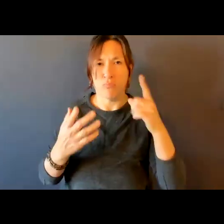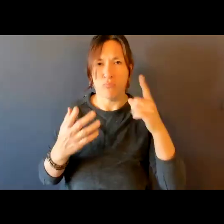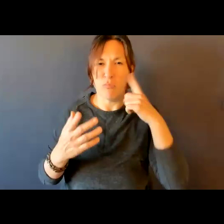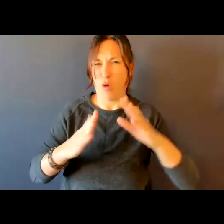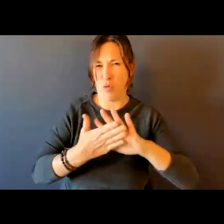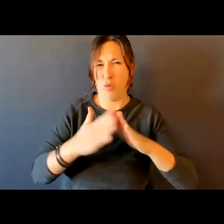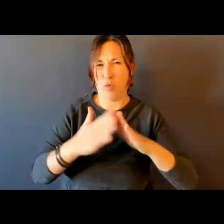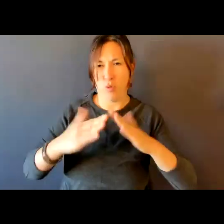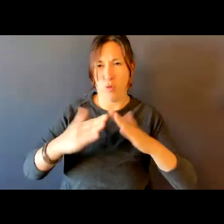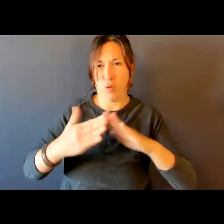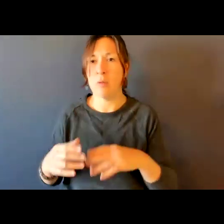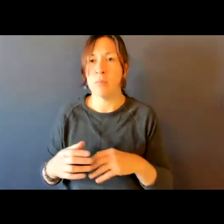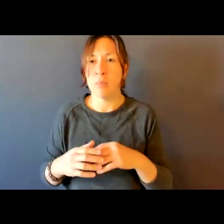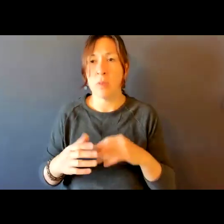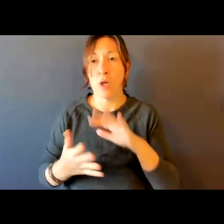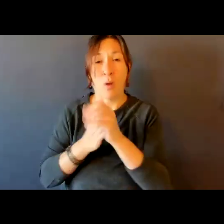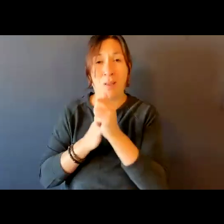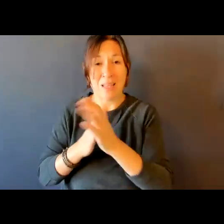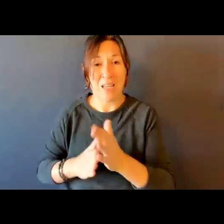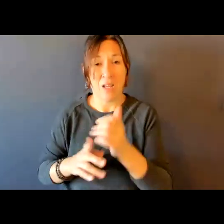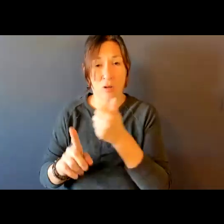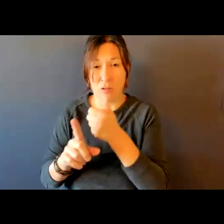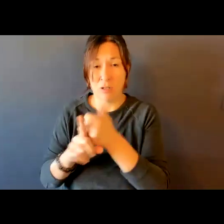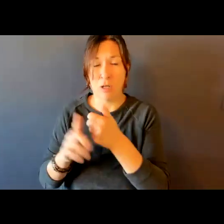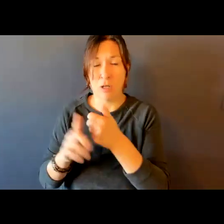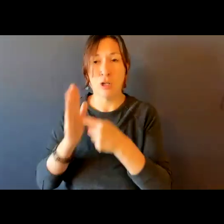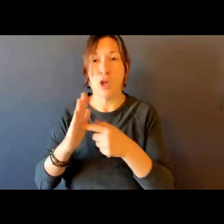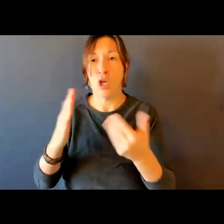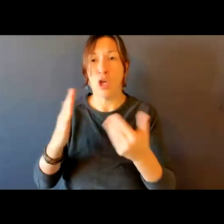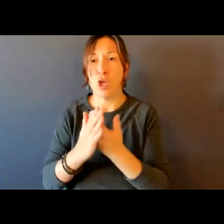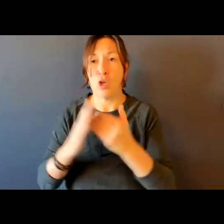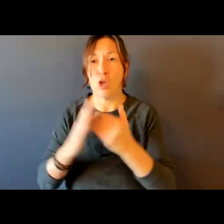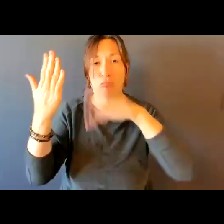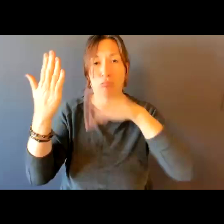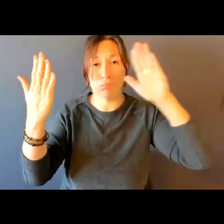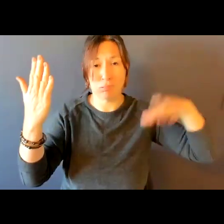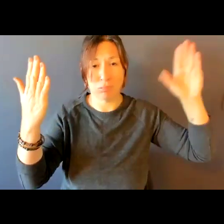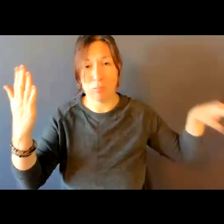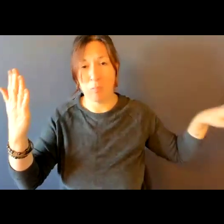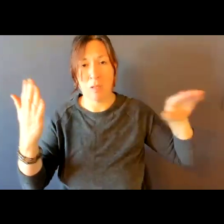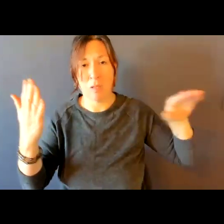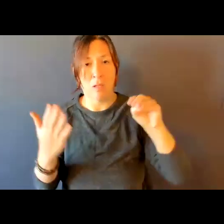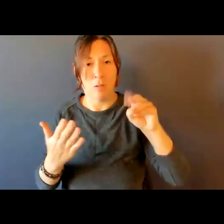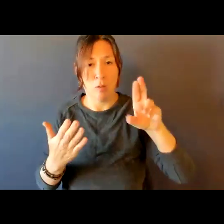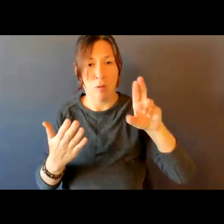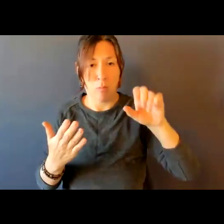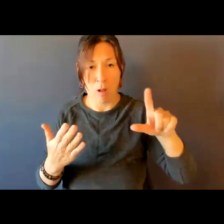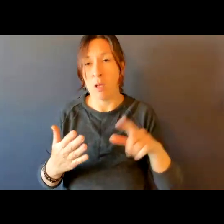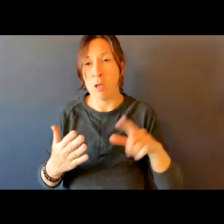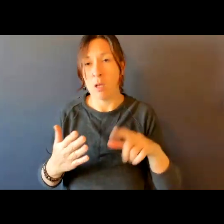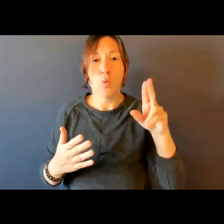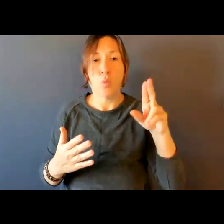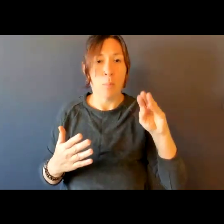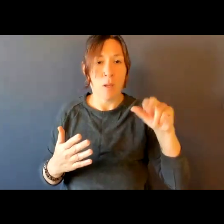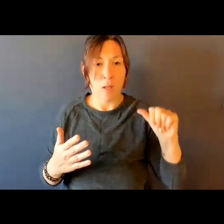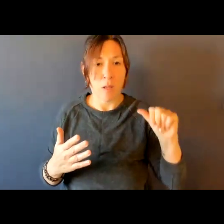Nia Francelon also unveiled the school's new mural, Umana Rising, created by the local artist